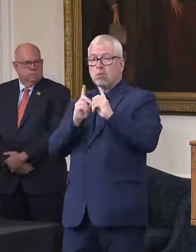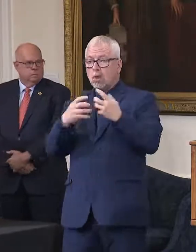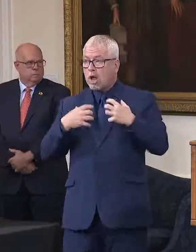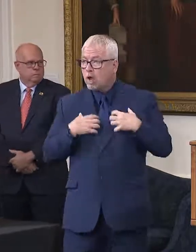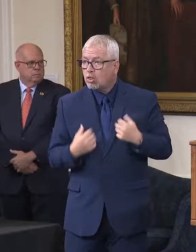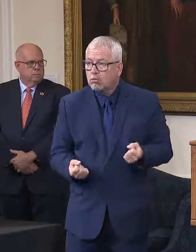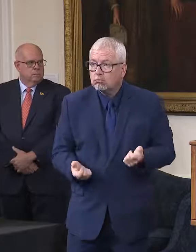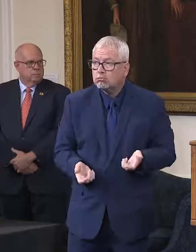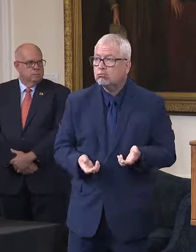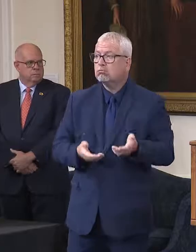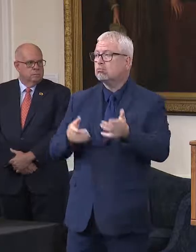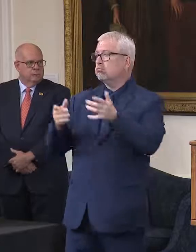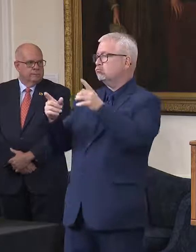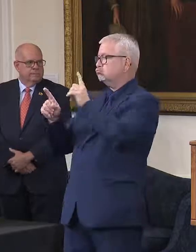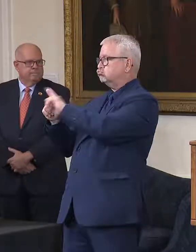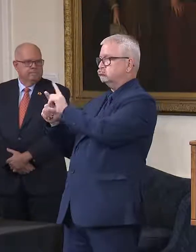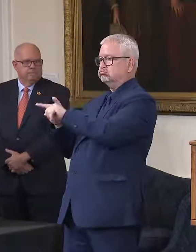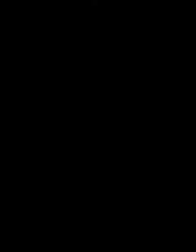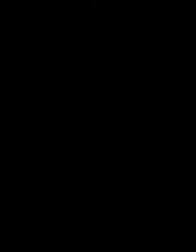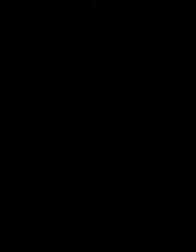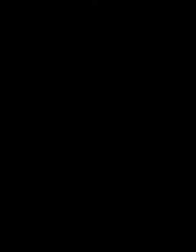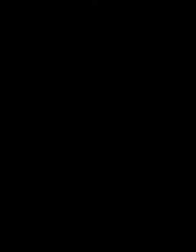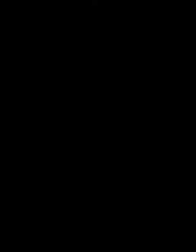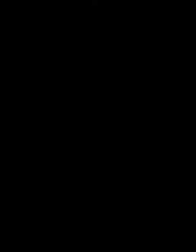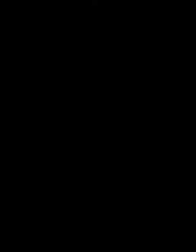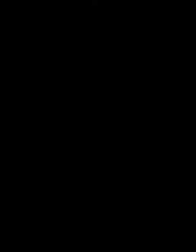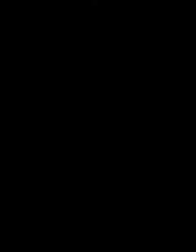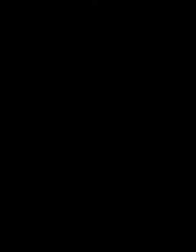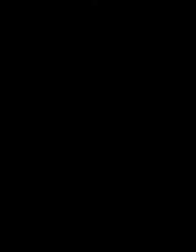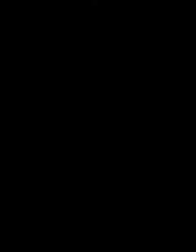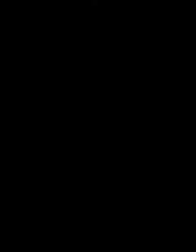in most jurisdictions with the school systems, and they're